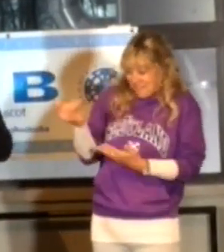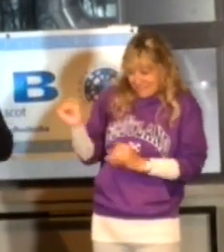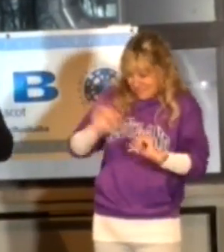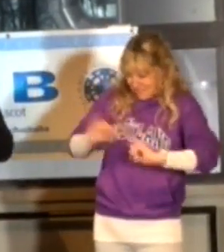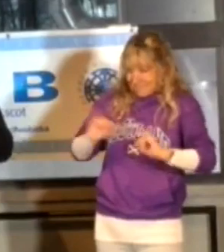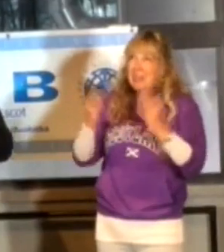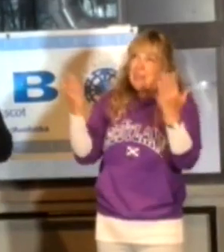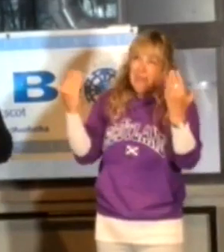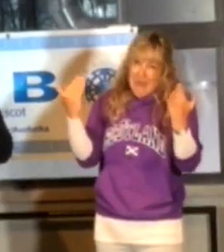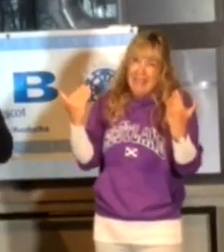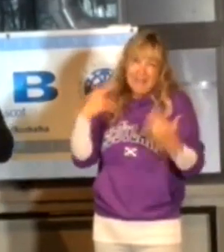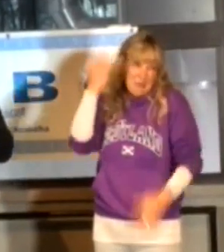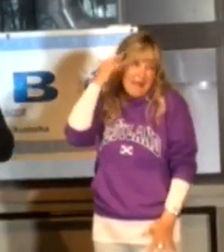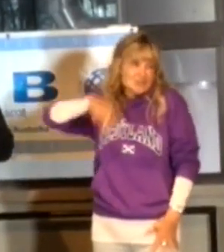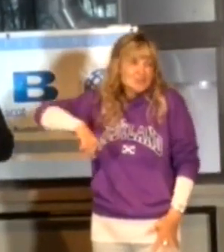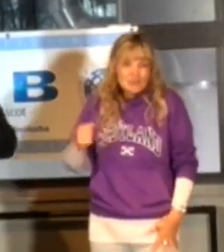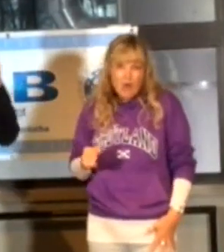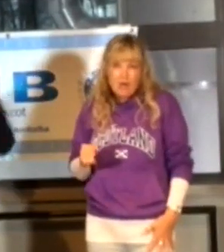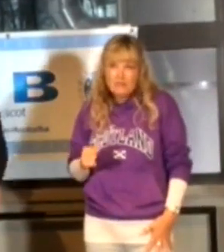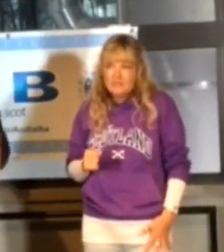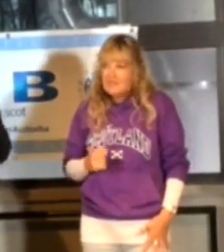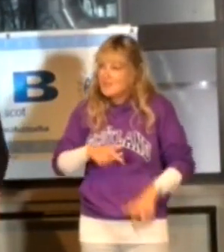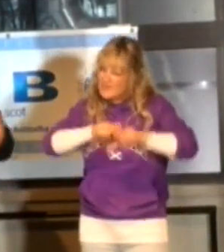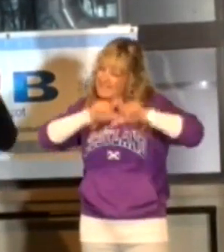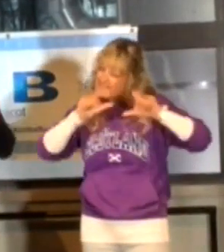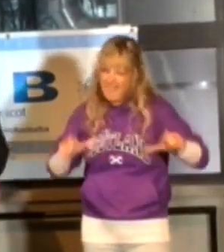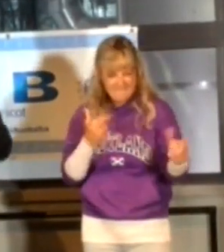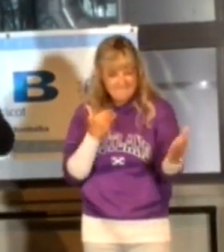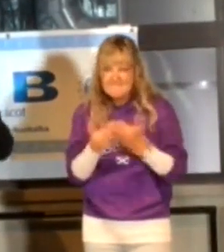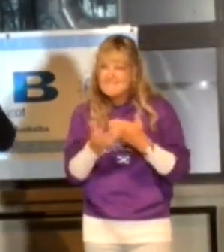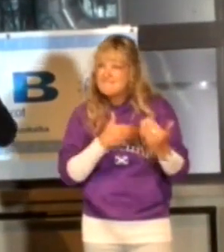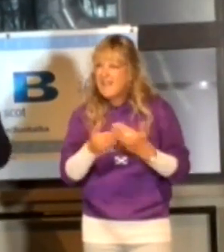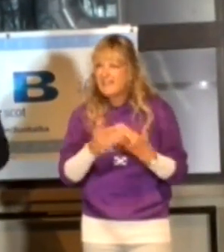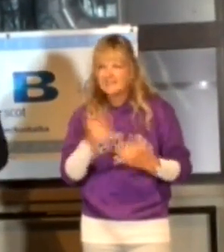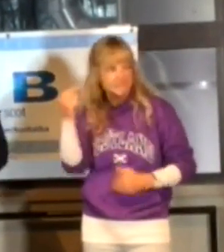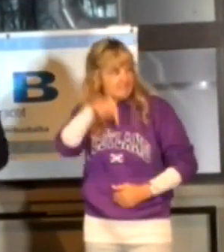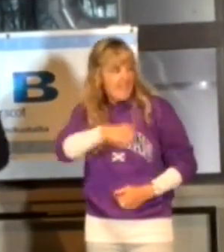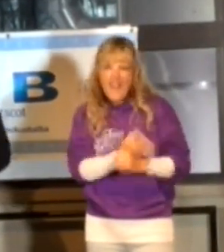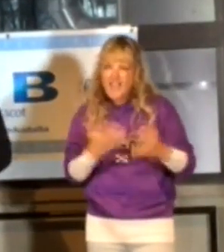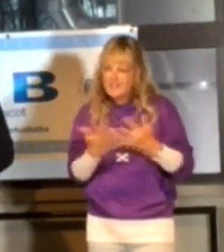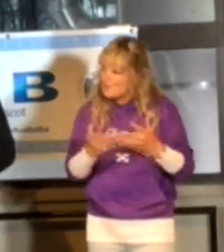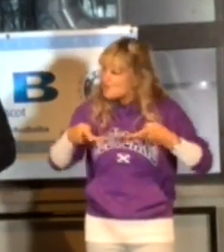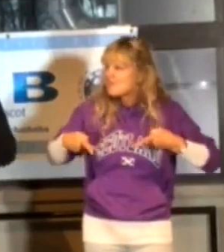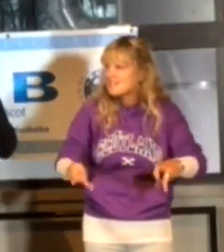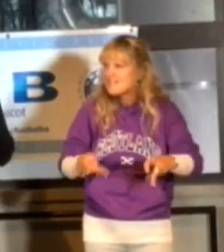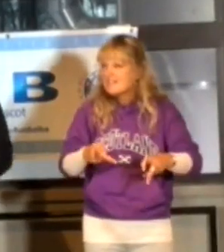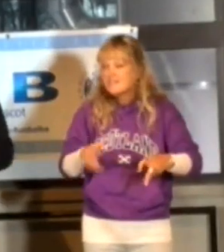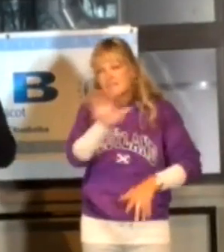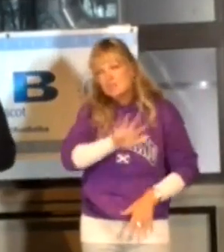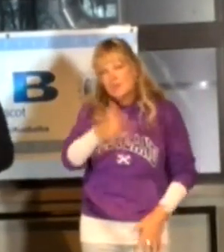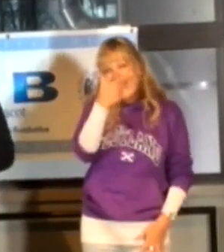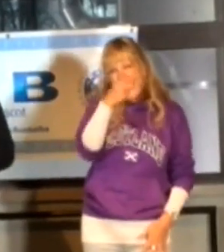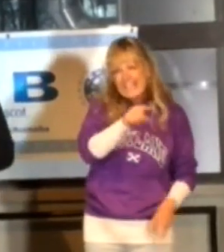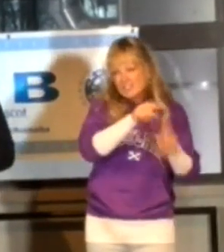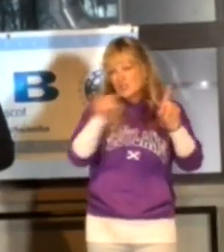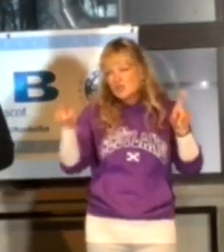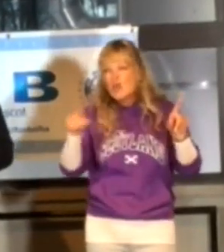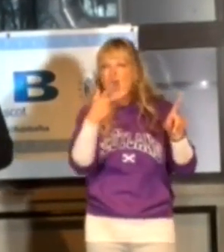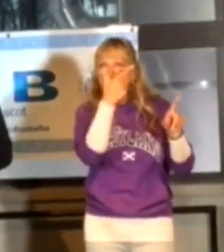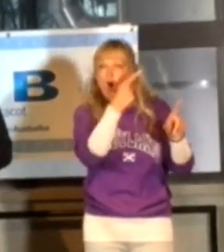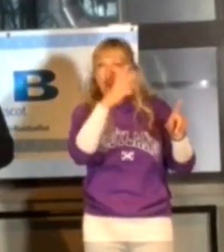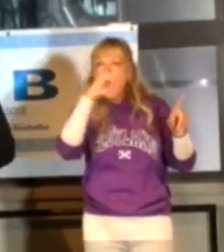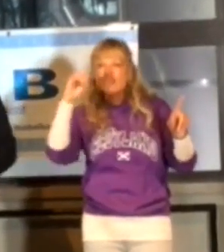weather you can imagine, you've still managed to bring onto the streets of Glasgow between 80 and